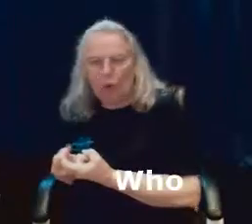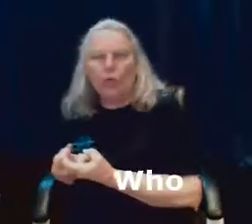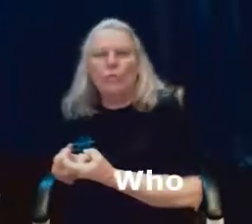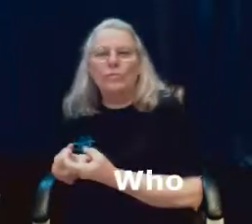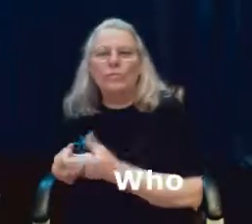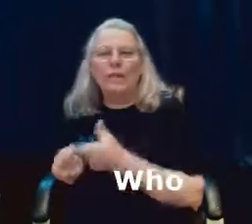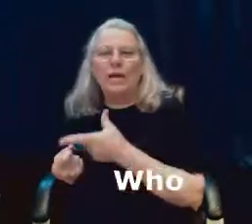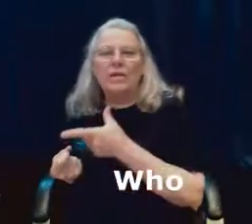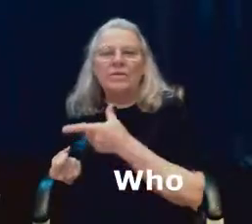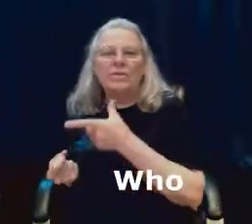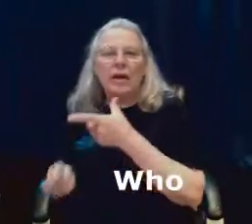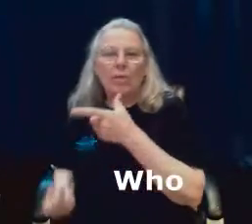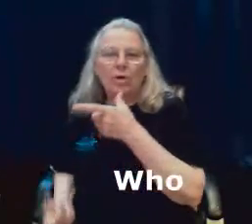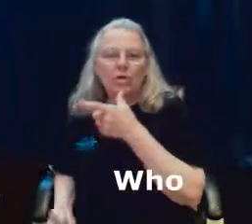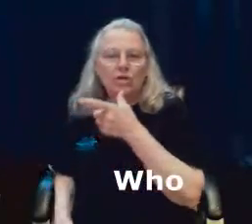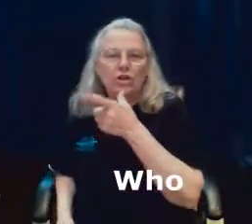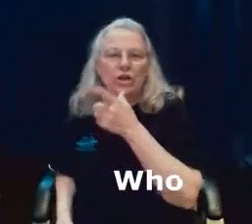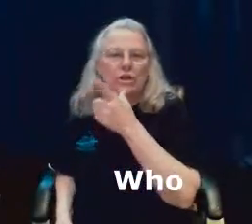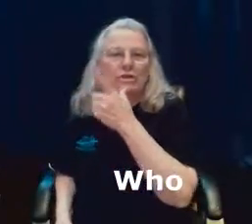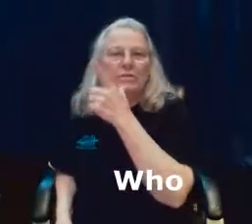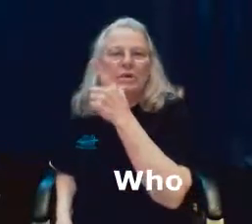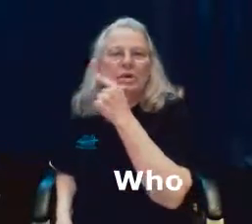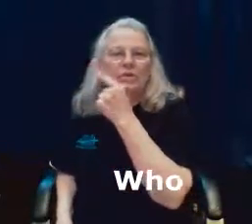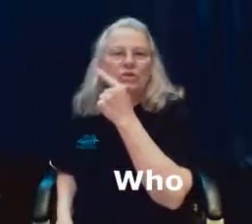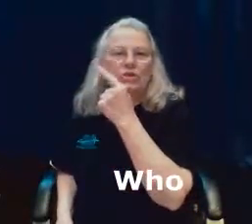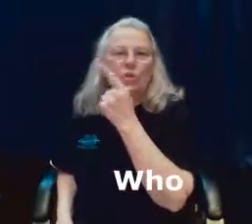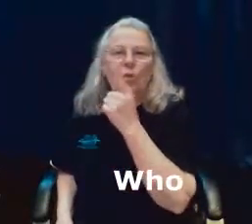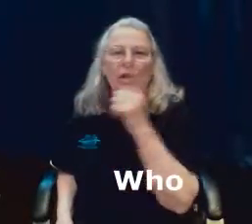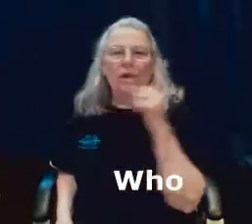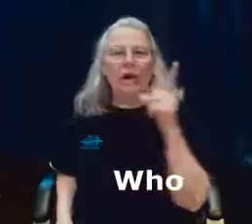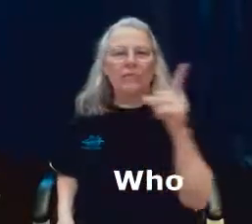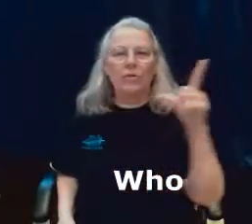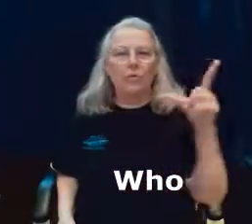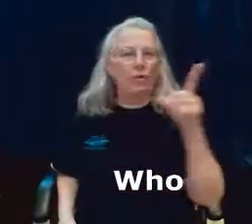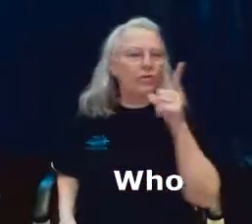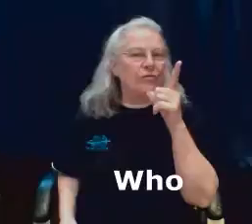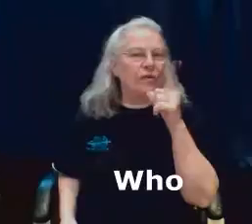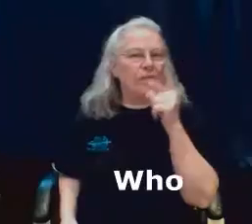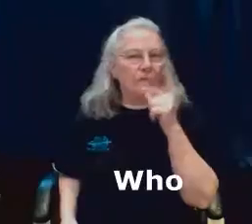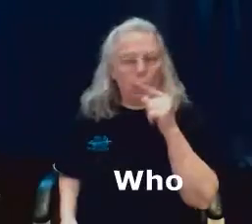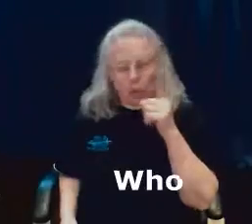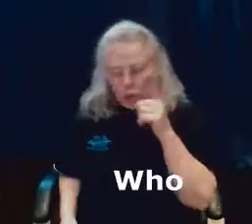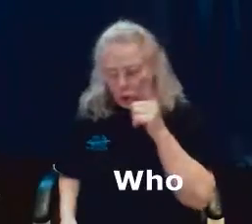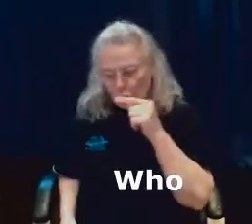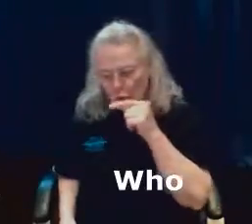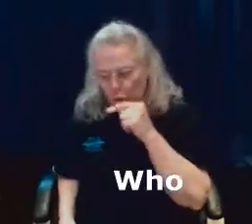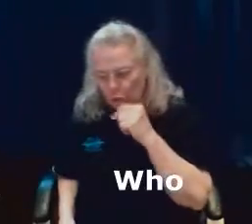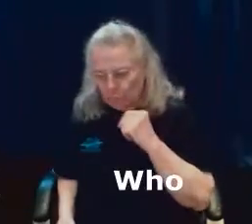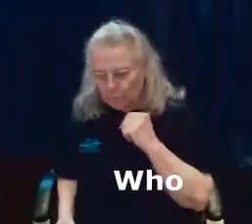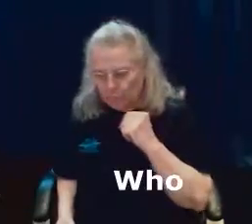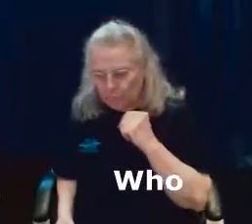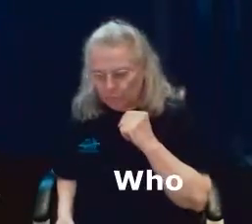Who, thumb on your chin, and it's just a wiggle of your pointer finger. Who.